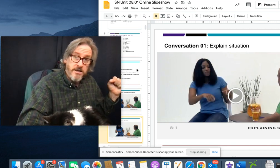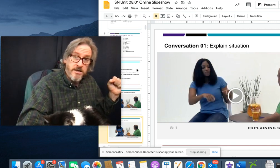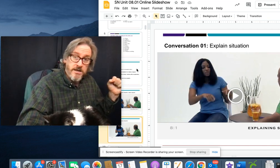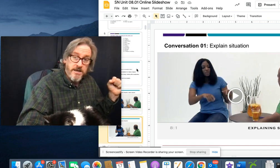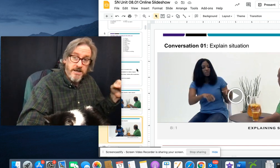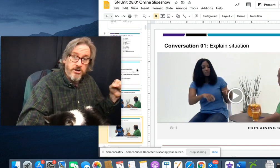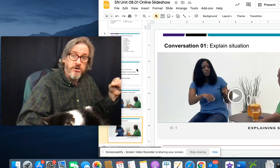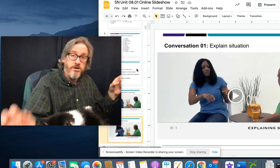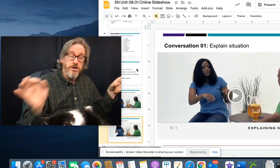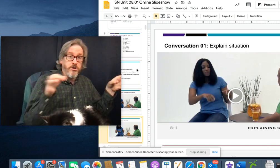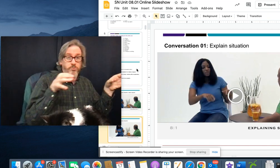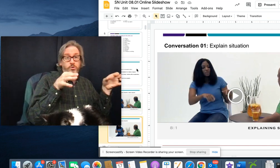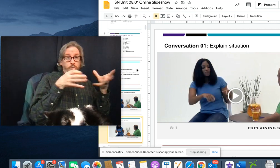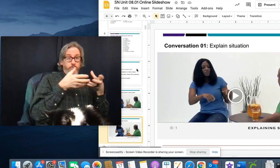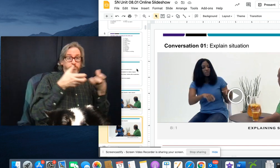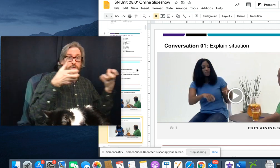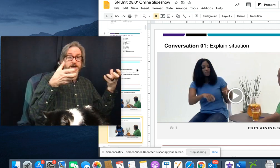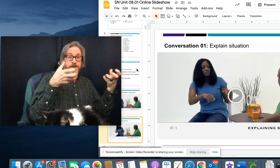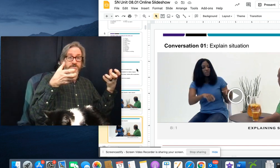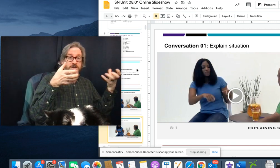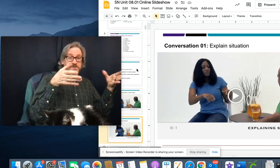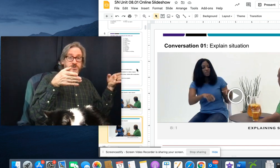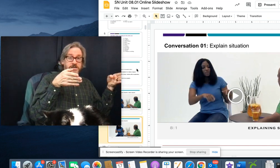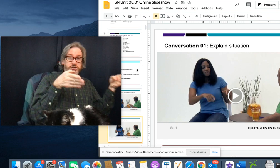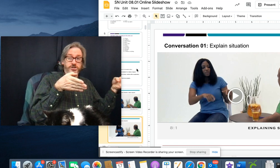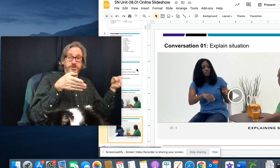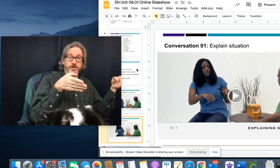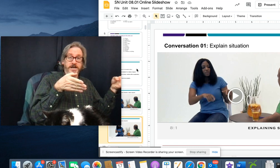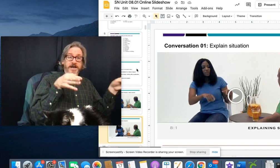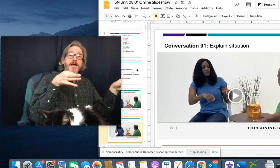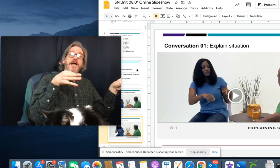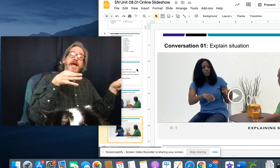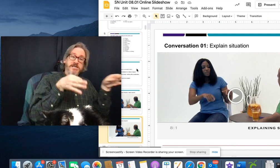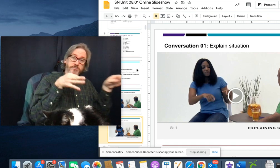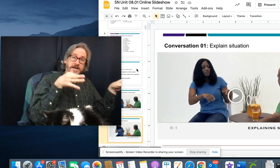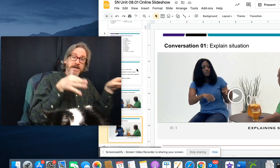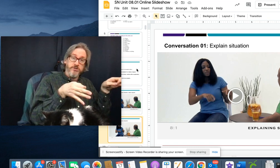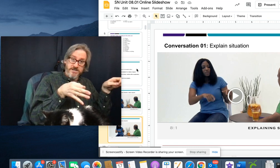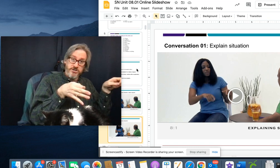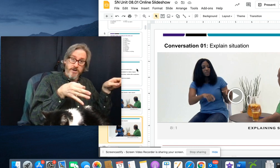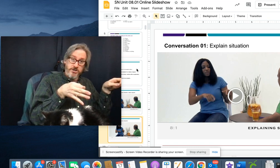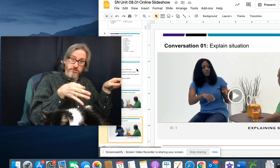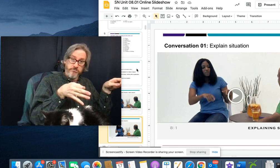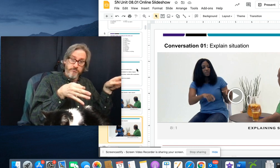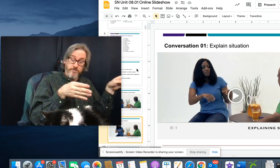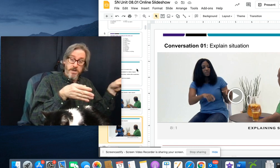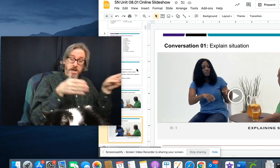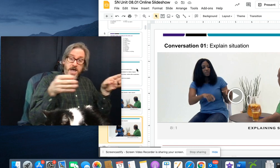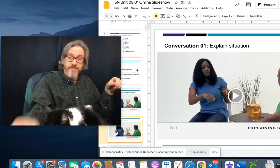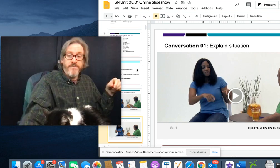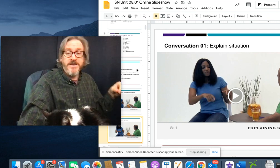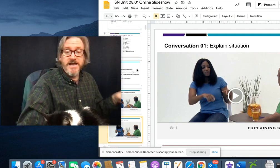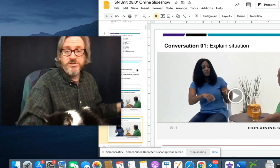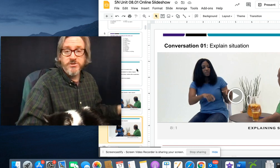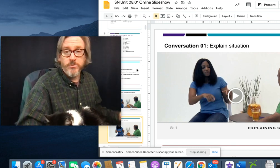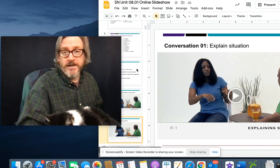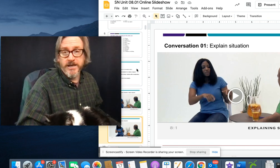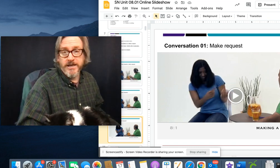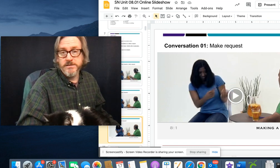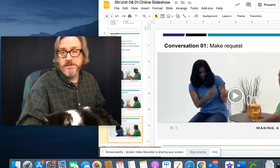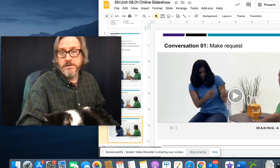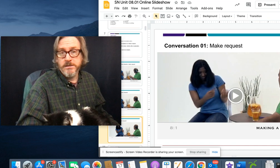Then here, we're breaking up the video so that it's just looking at explaining her situation. And then the next